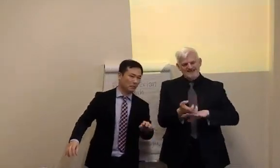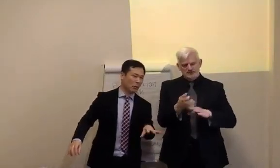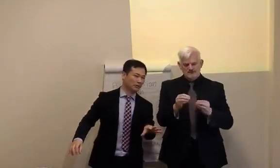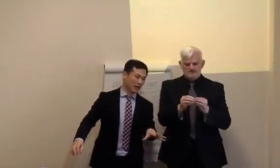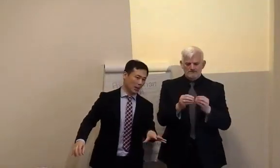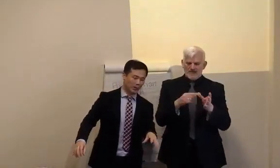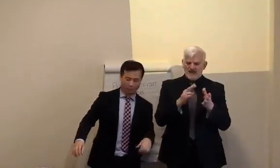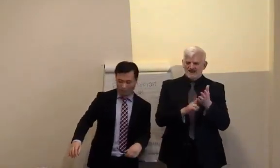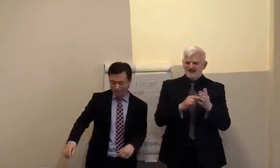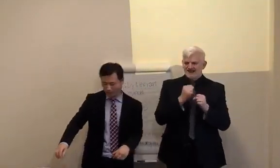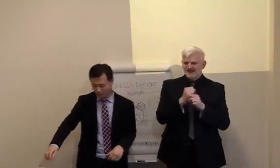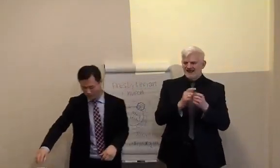bus stop.